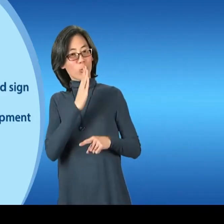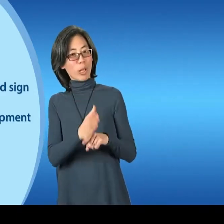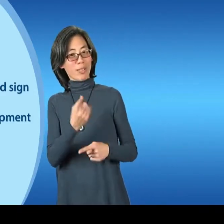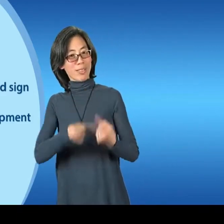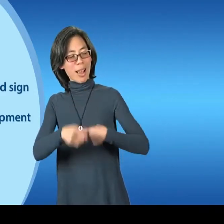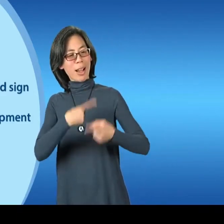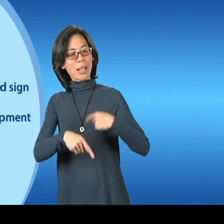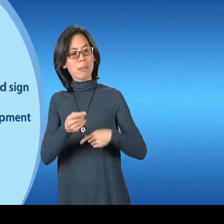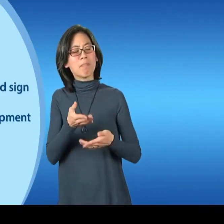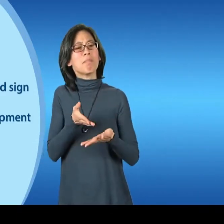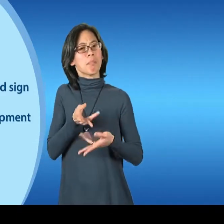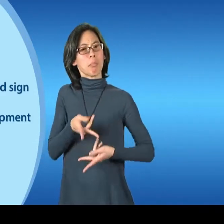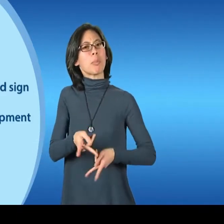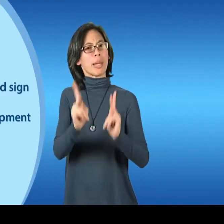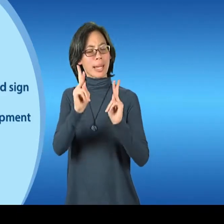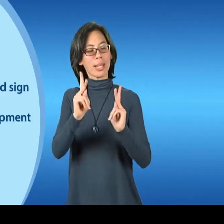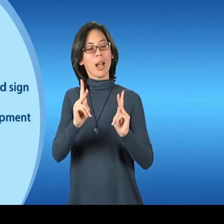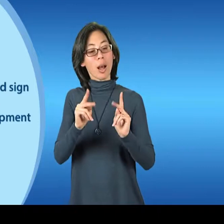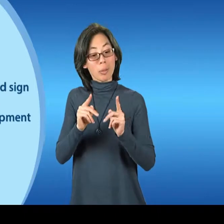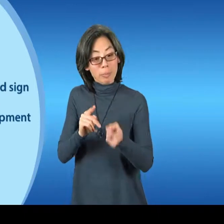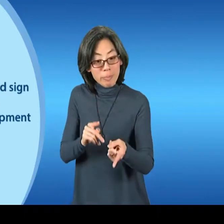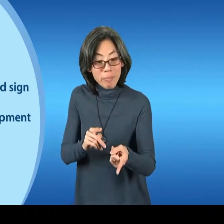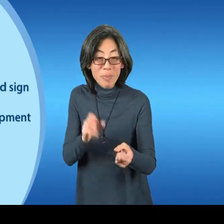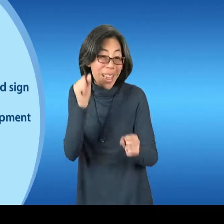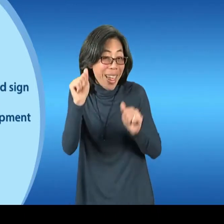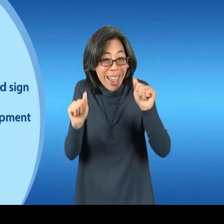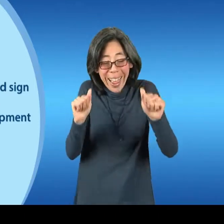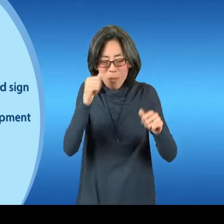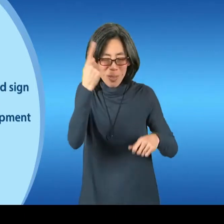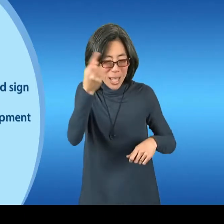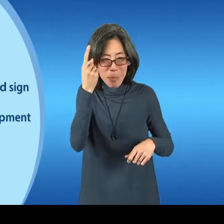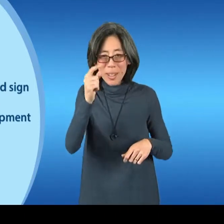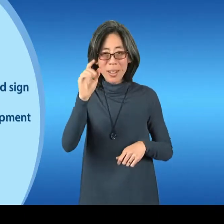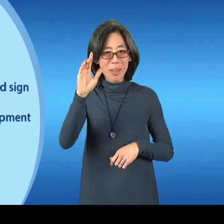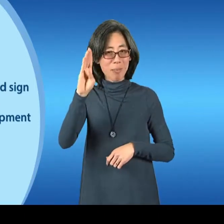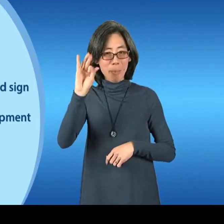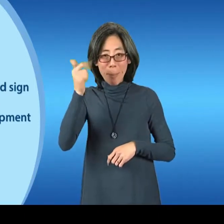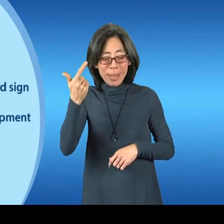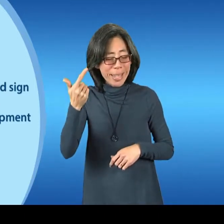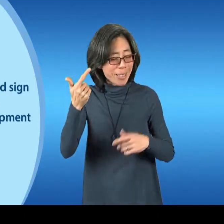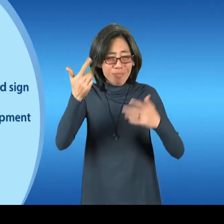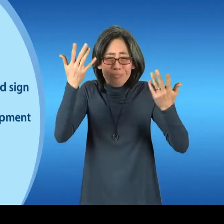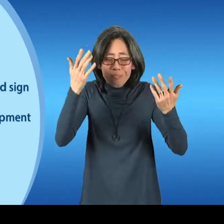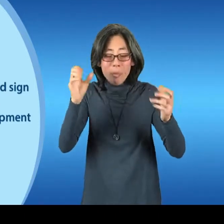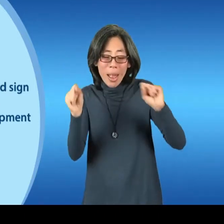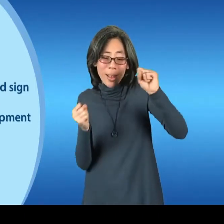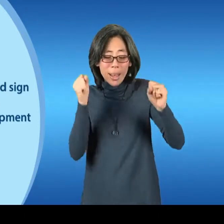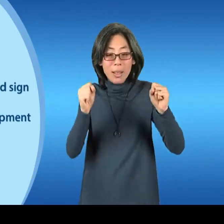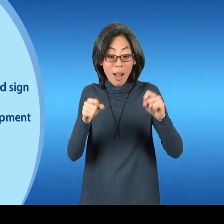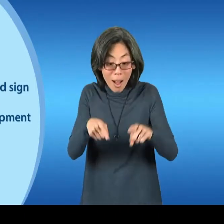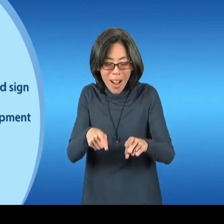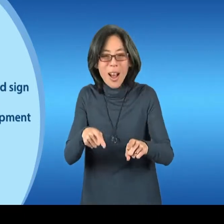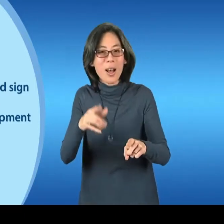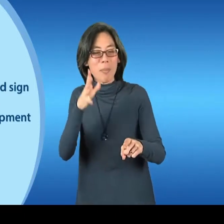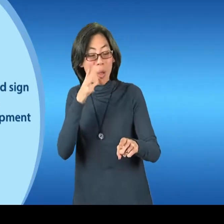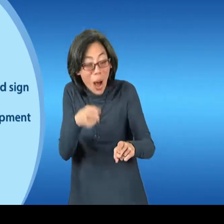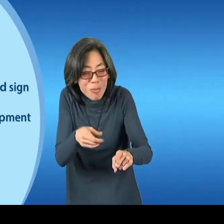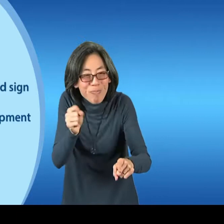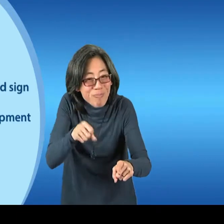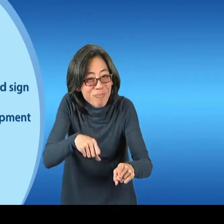Child-directed signing permits these kinds of conversations to happen. The child may simply be babbling or making movements, which the parent interprets as